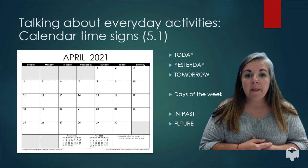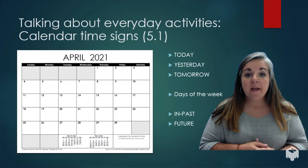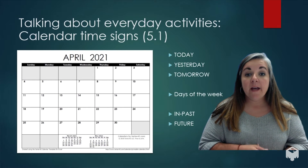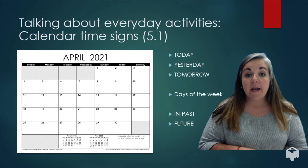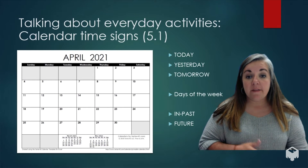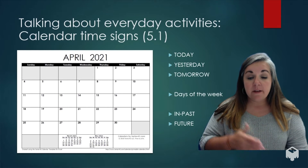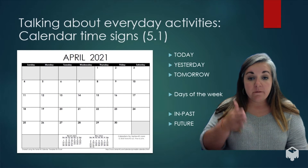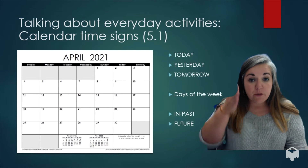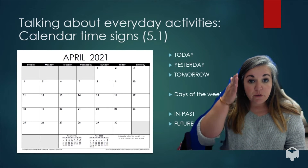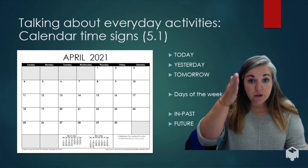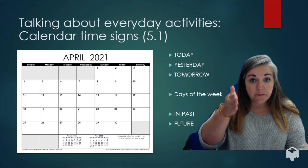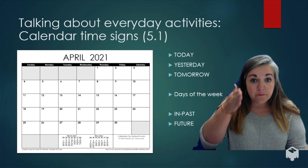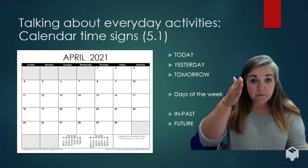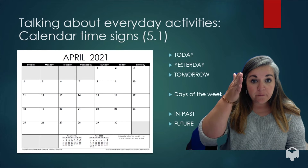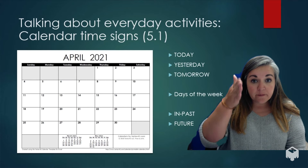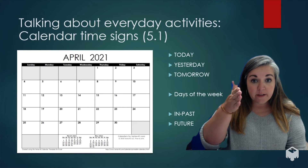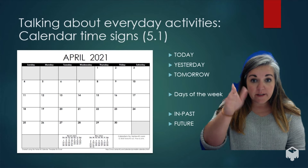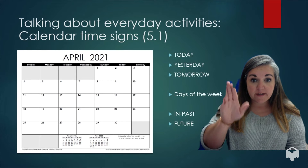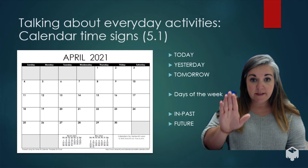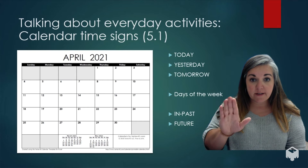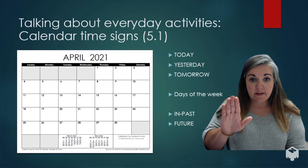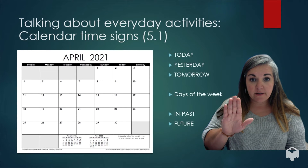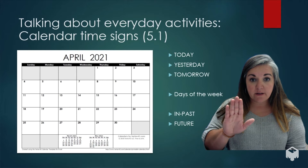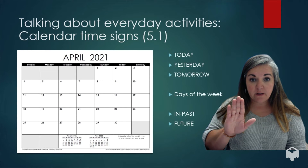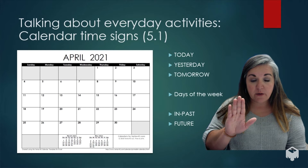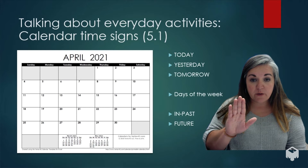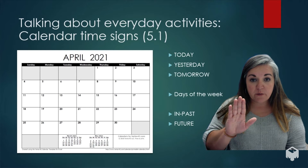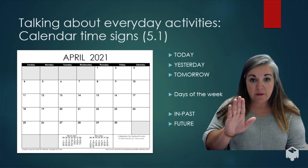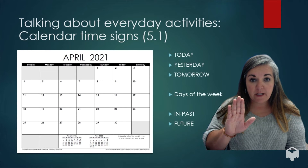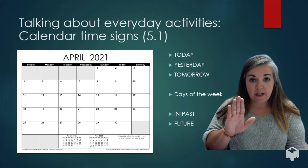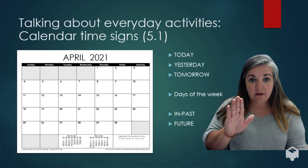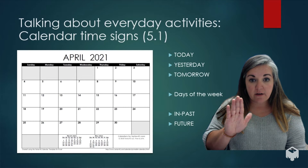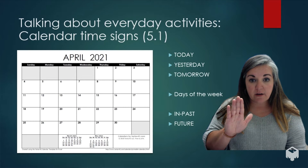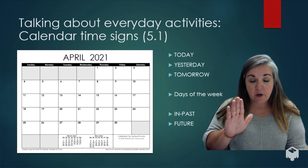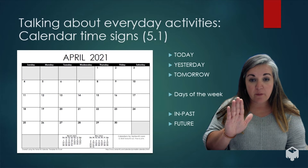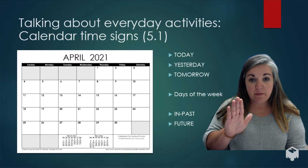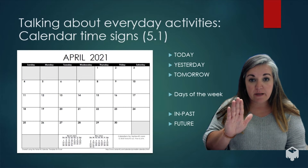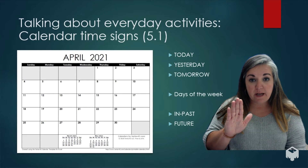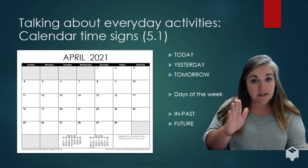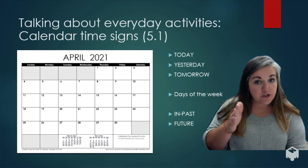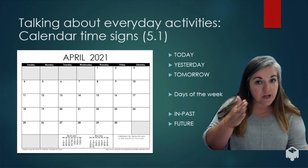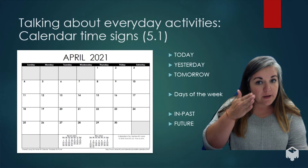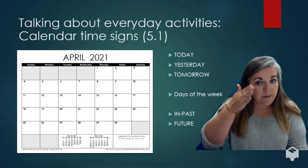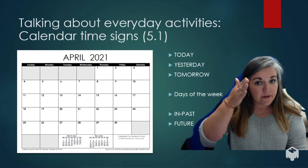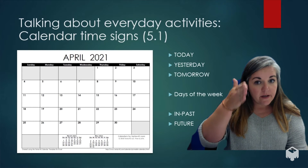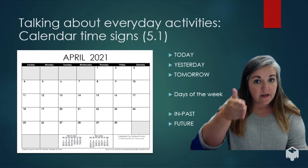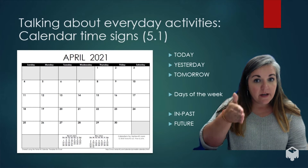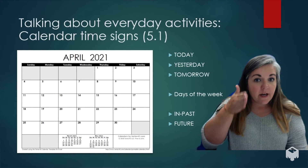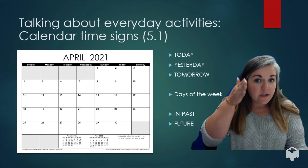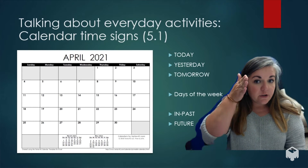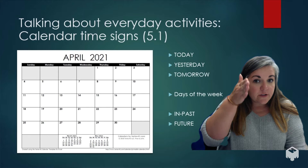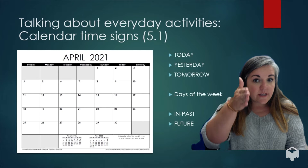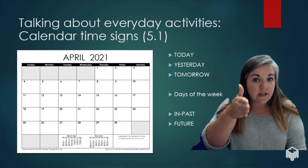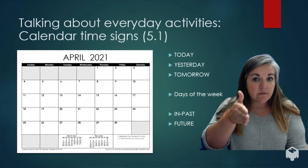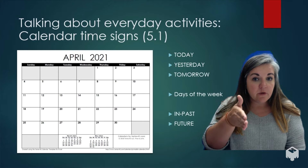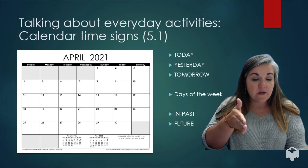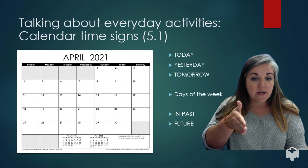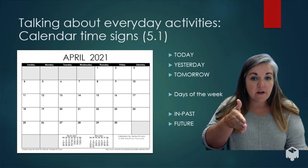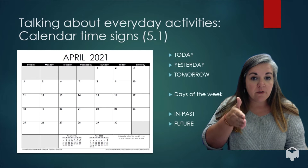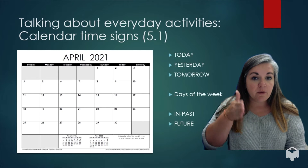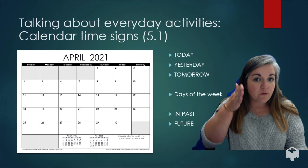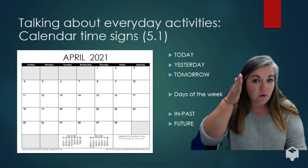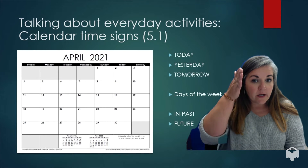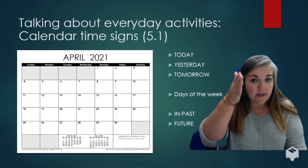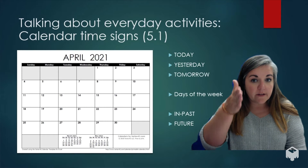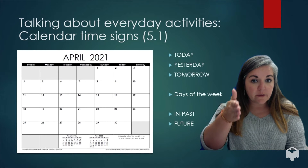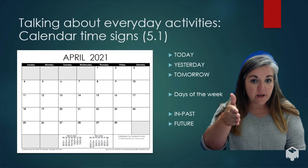Okay? And then future is the closed B or open B hand shape. And you're just kind of moving